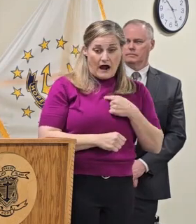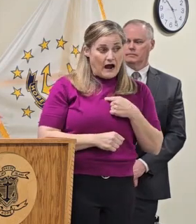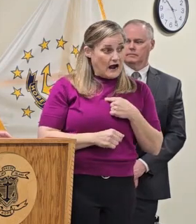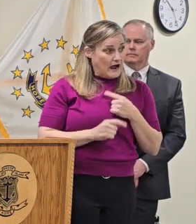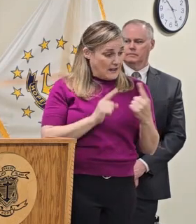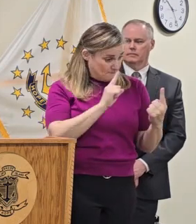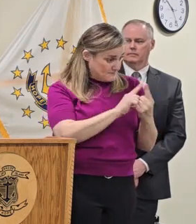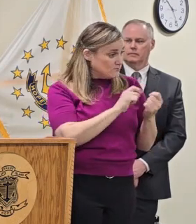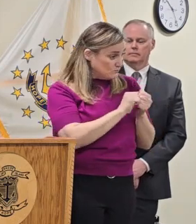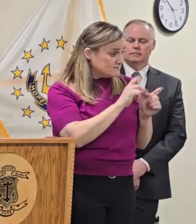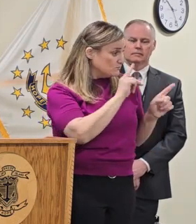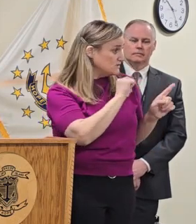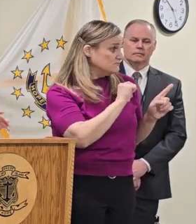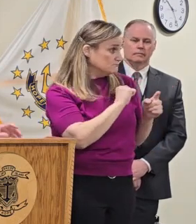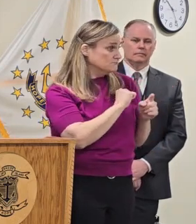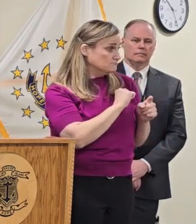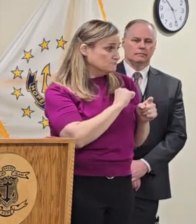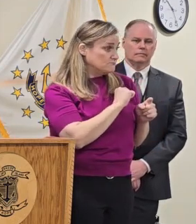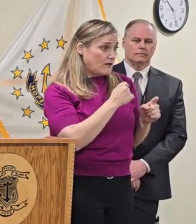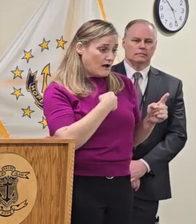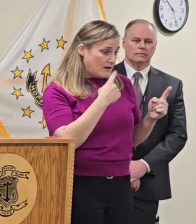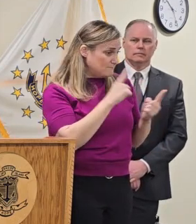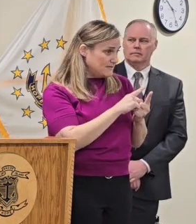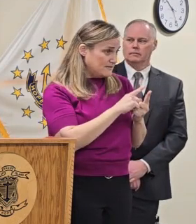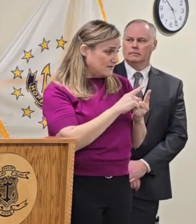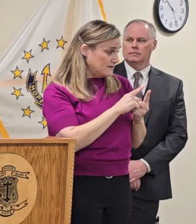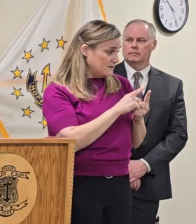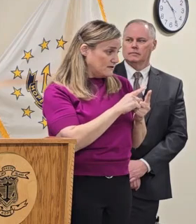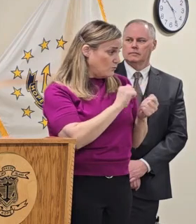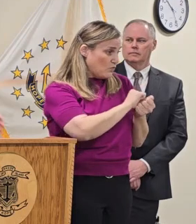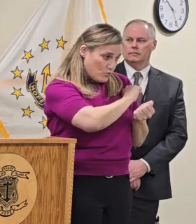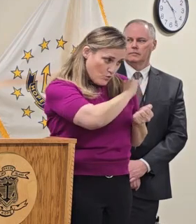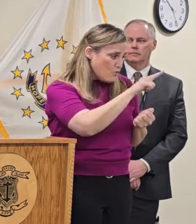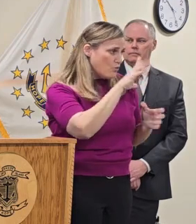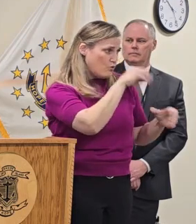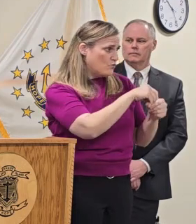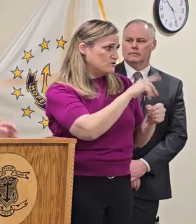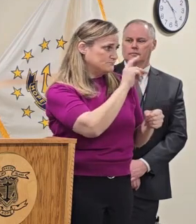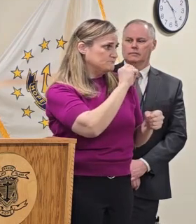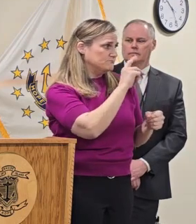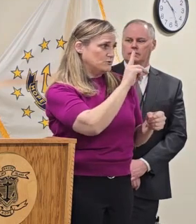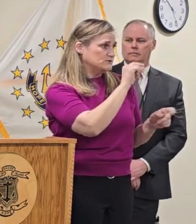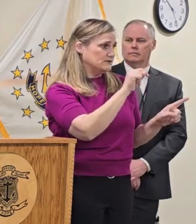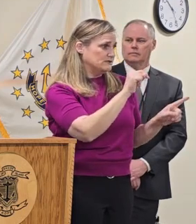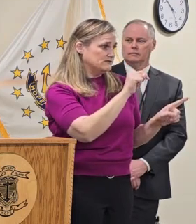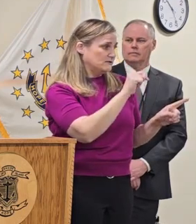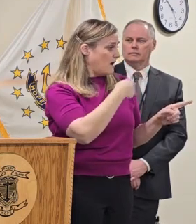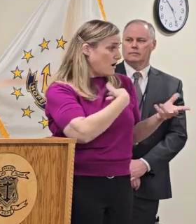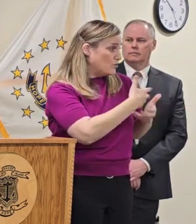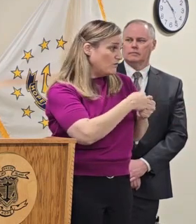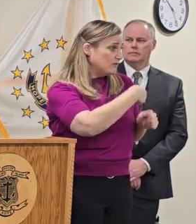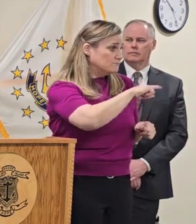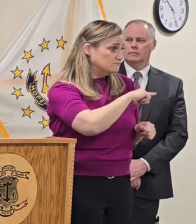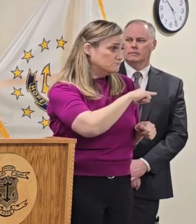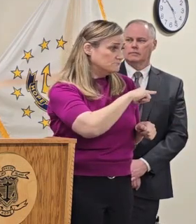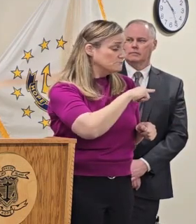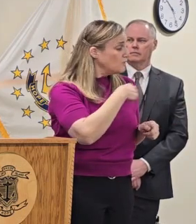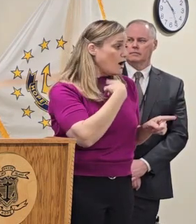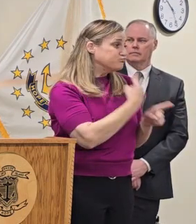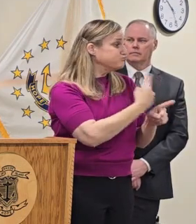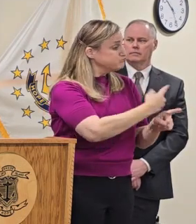our staff meets with regularly, it's every department in the state. So we have regular interactions on things that are, you know, going